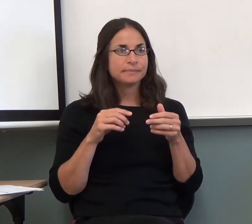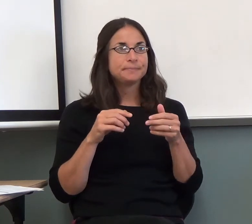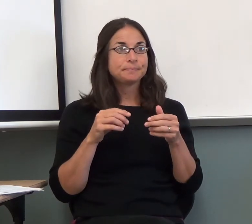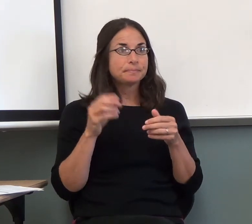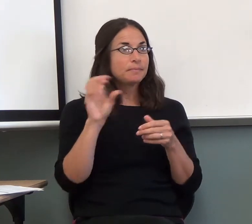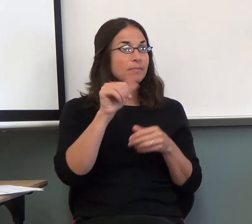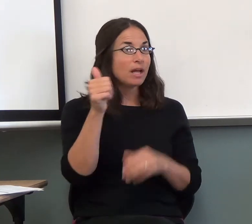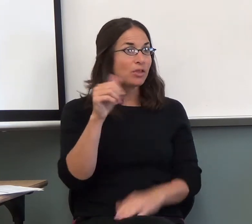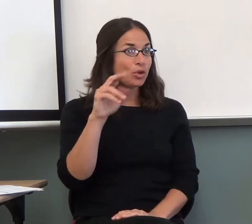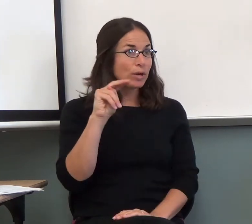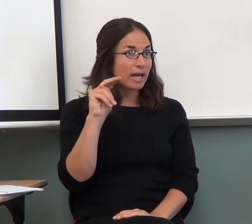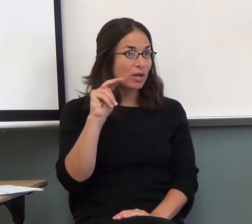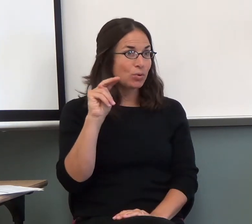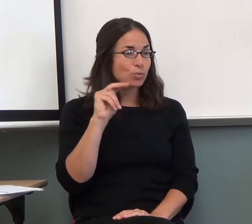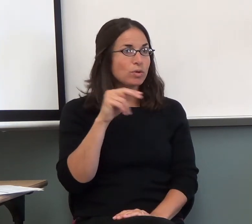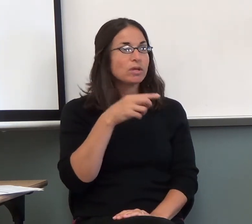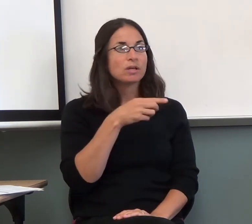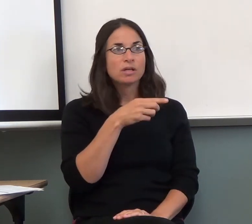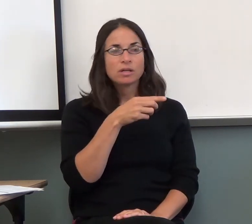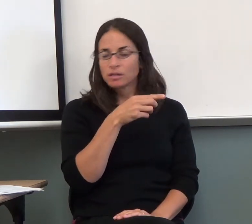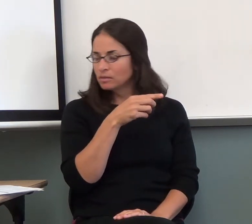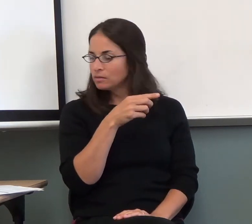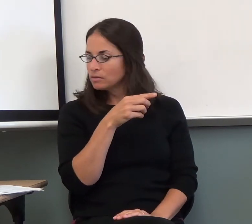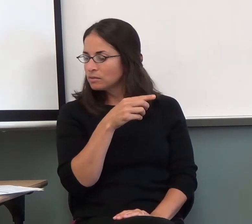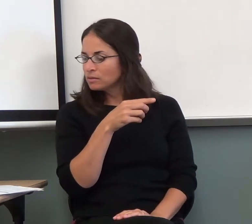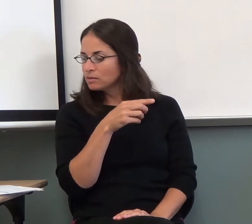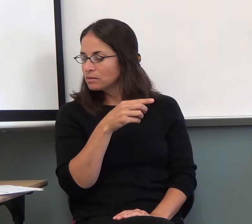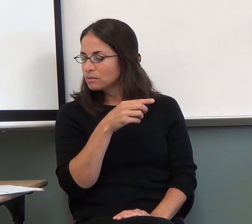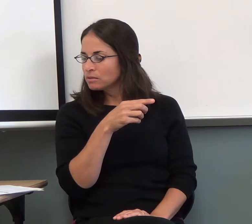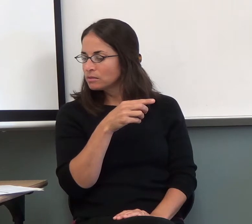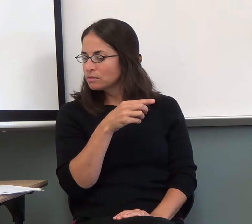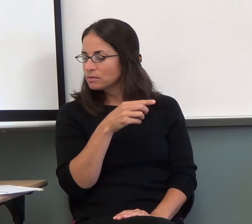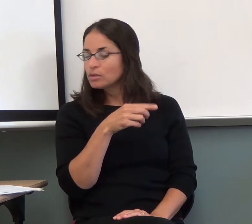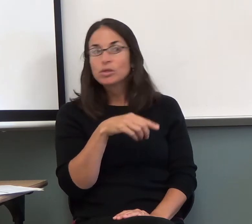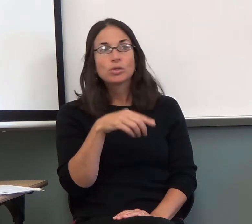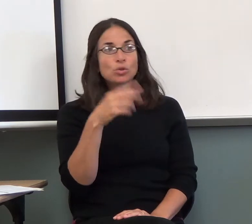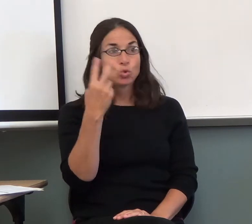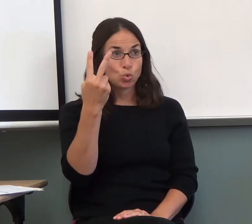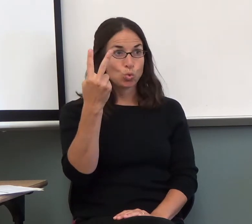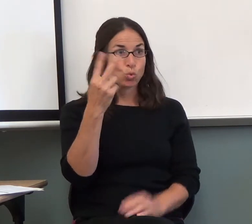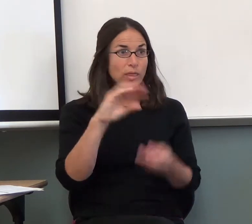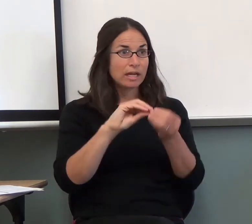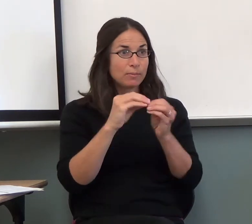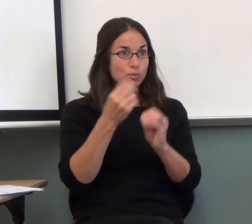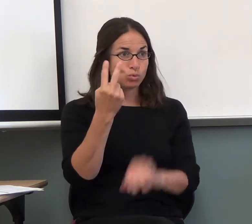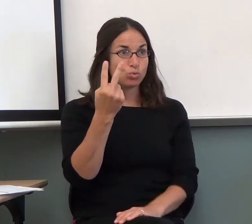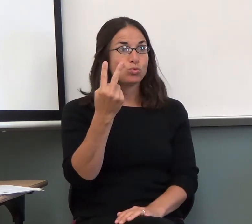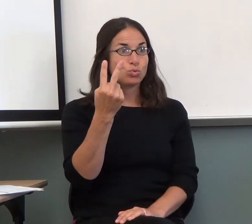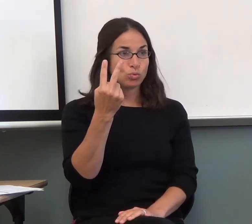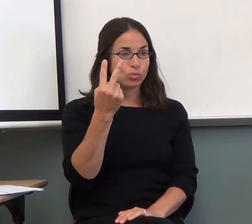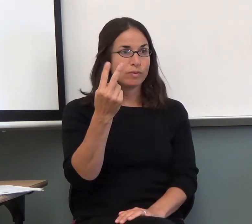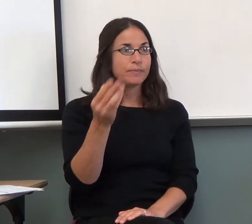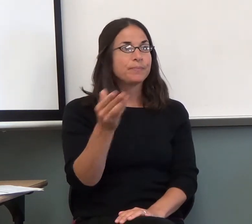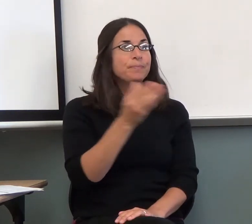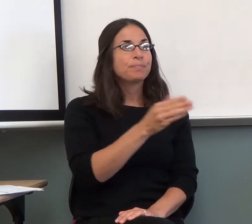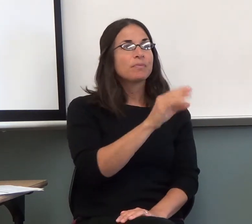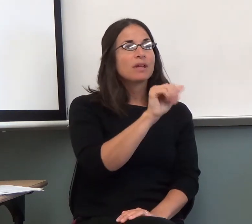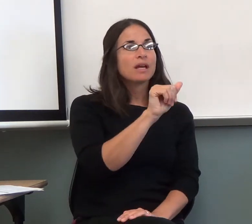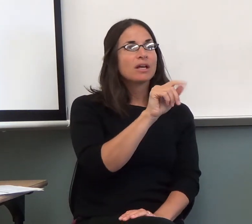Brian? Two, To is one of the nouns, yes. attractions. Attractions is another one of the nouns, that's correct. How about number